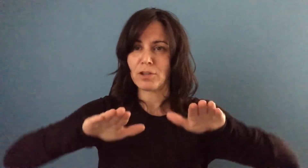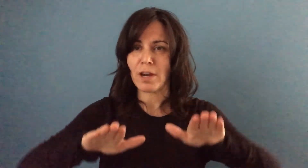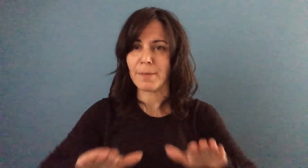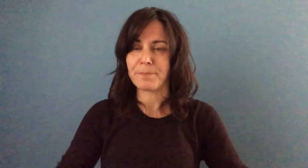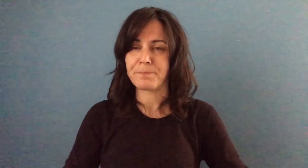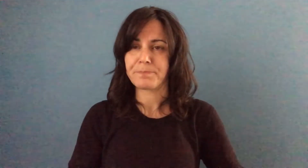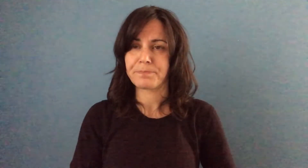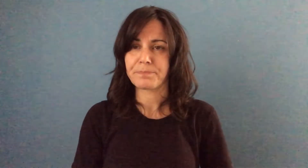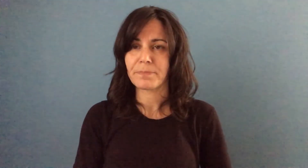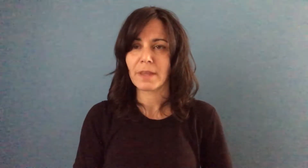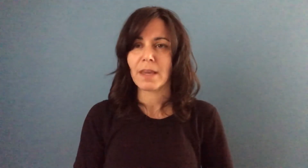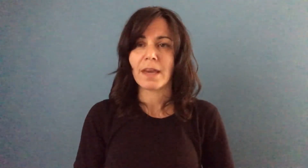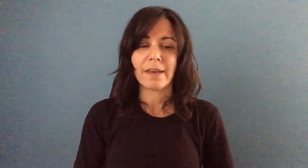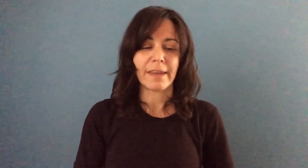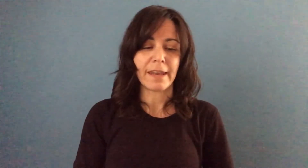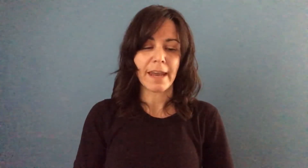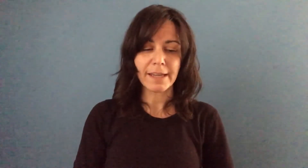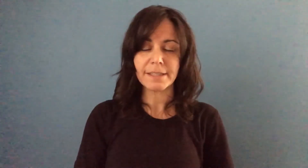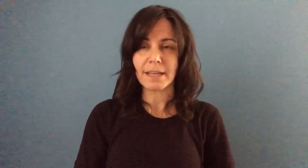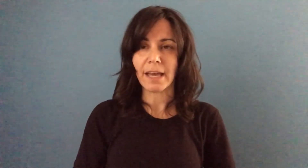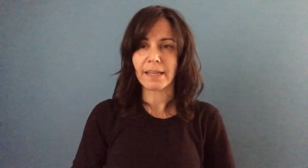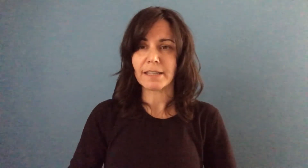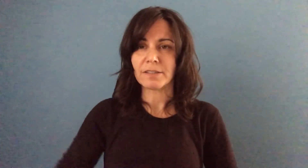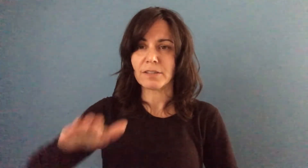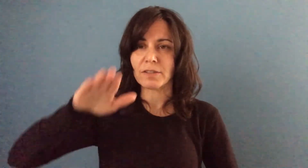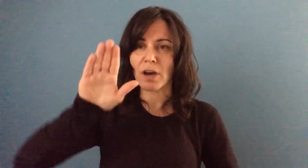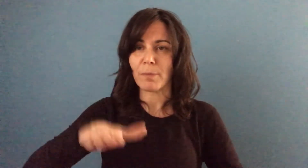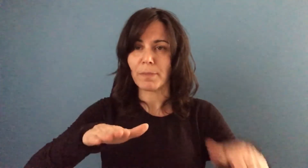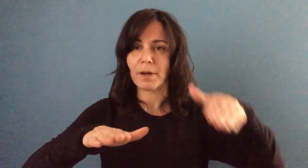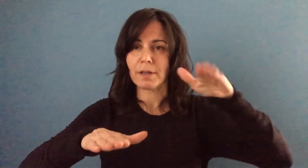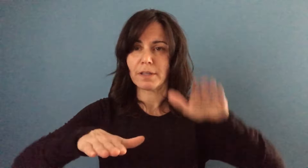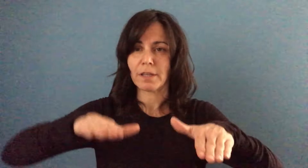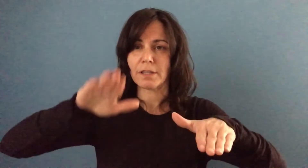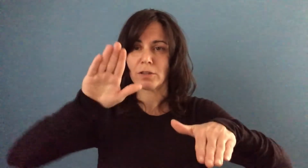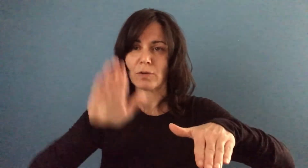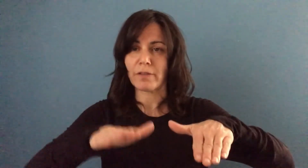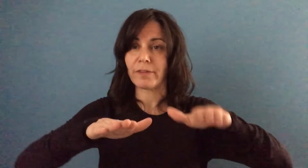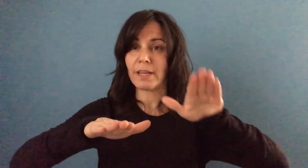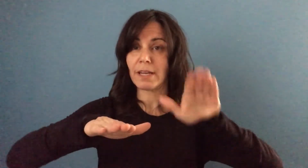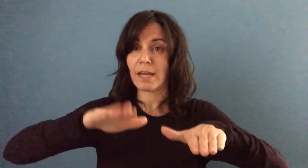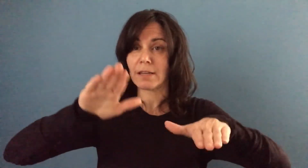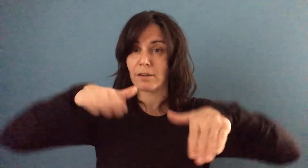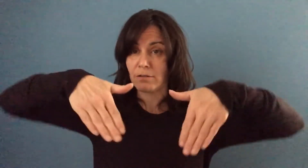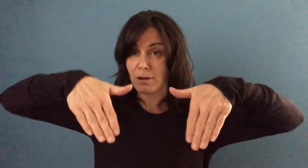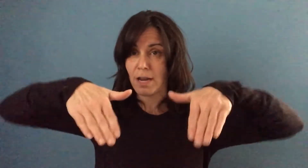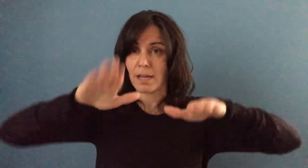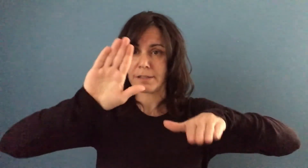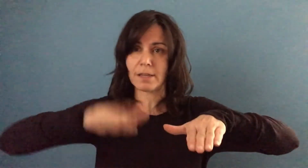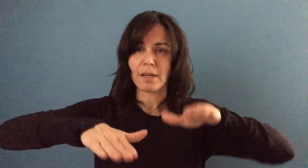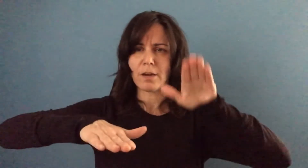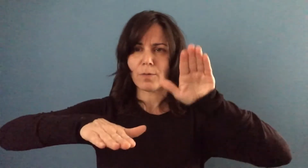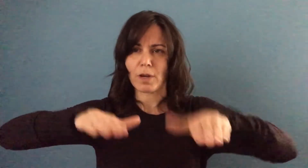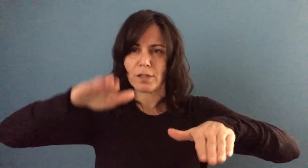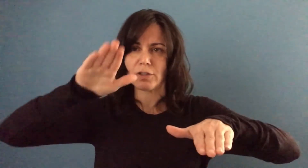job. The next sign is stomp. So our feet again, our hands, we're gonna stomp.